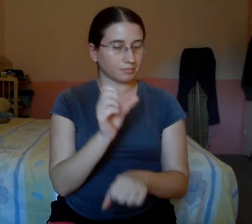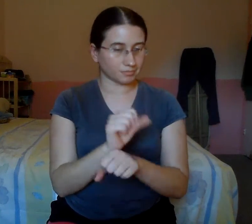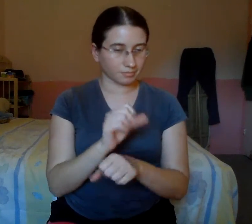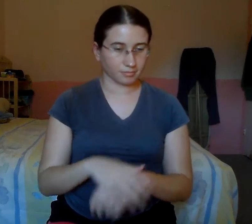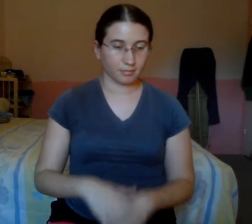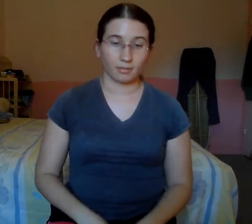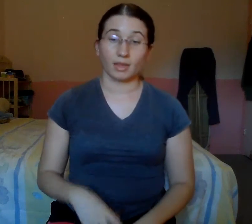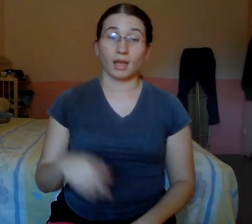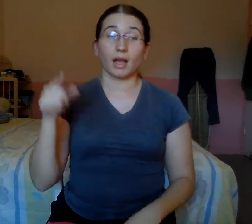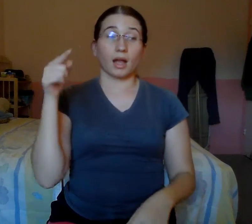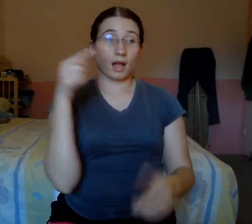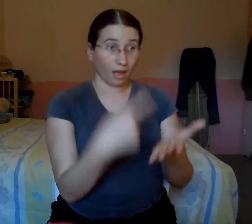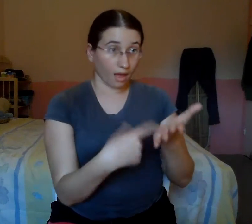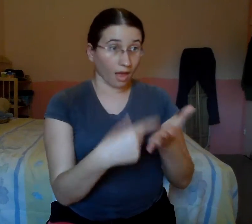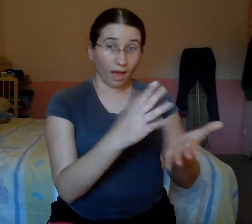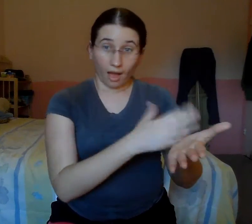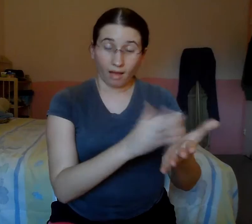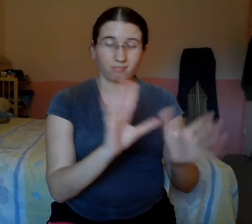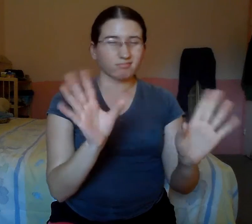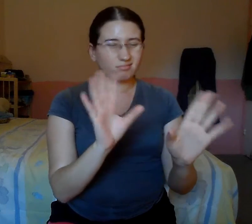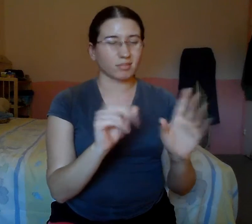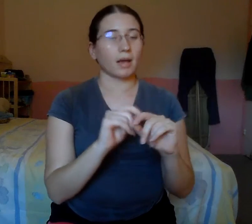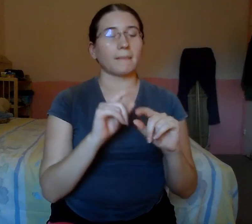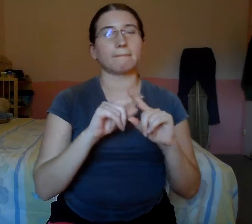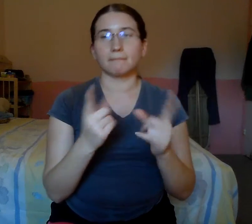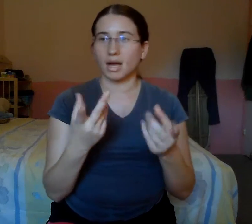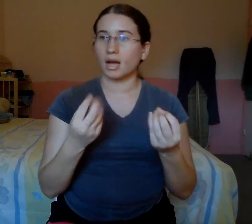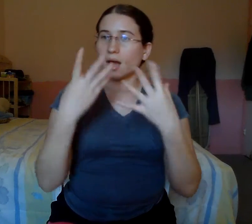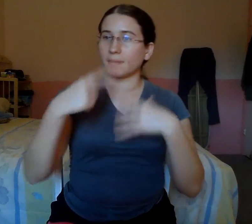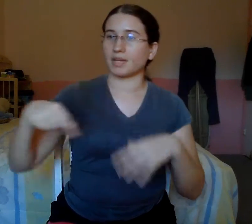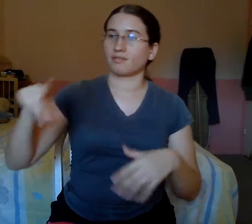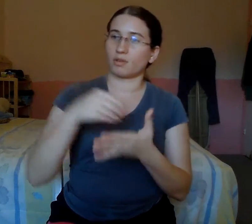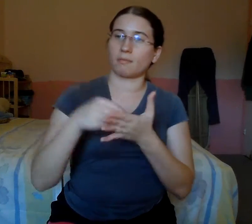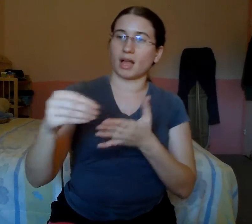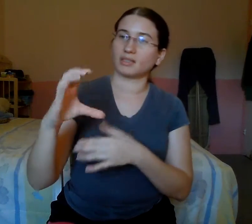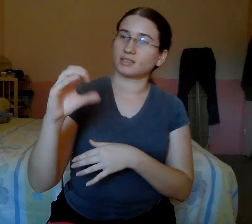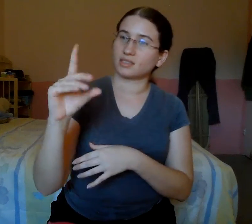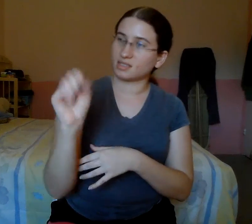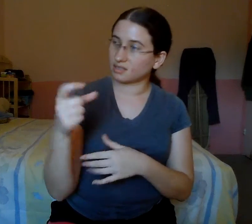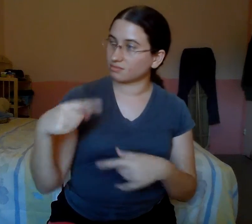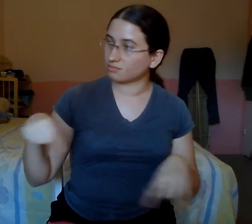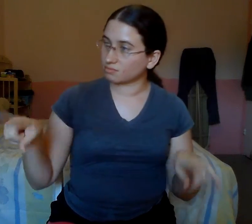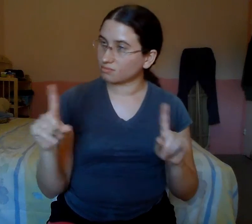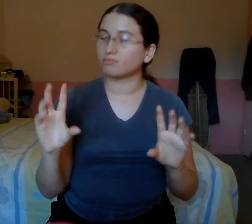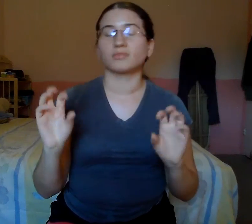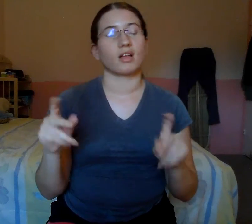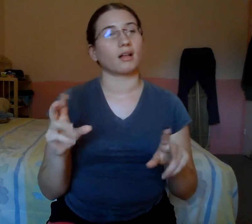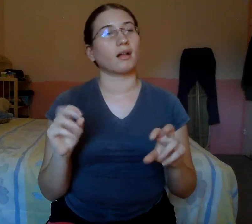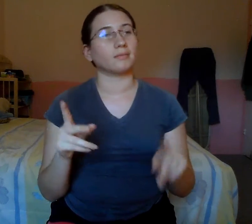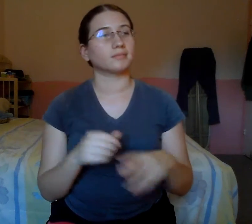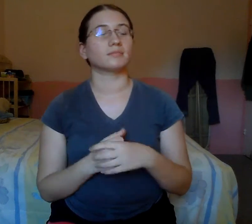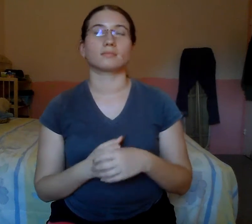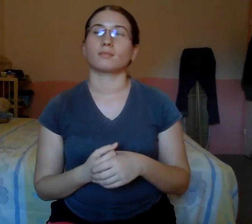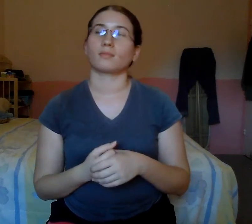talk directly about music, but how many of you all buy CDs sometimes? Y'all buy CDs? Okay. So we're going to look at how, on